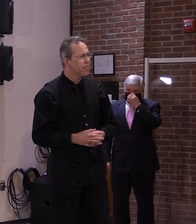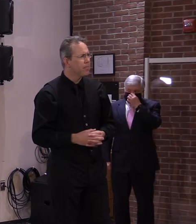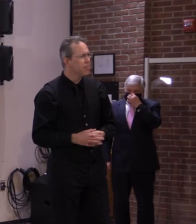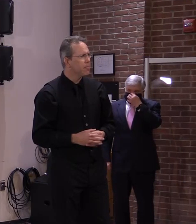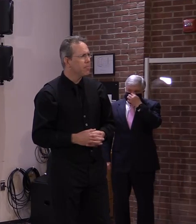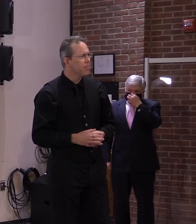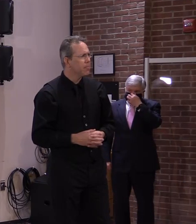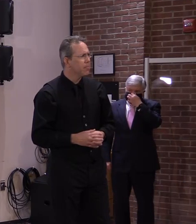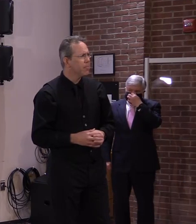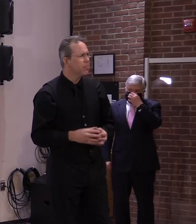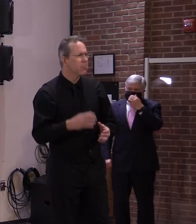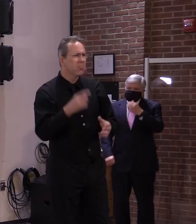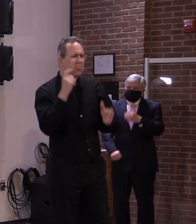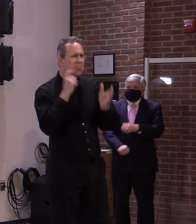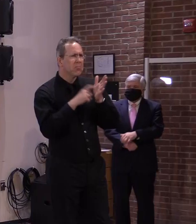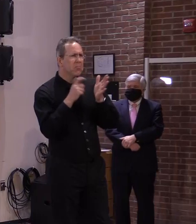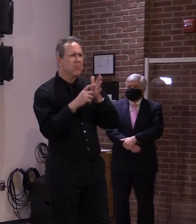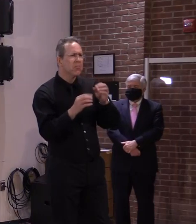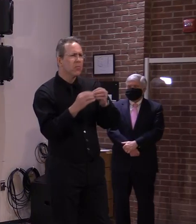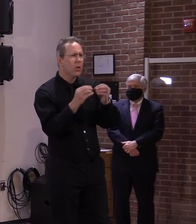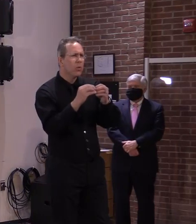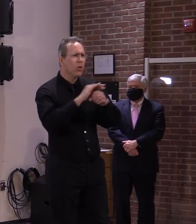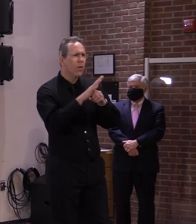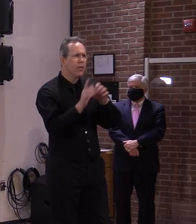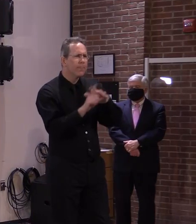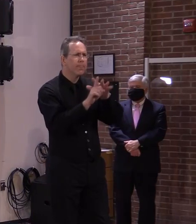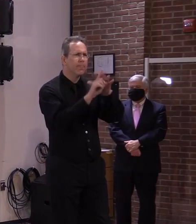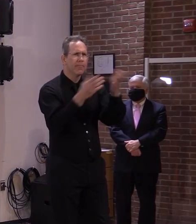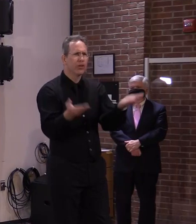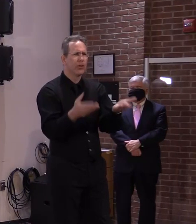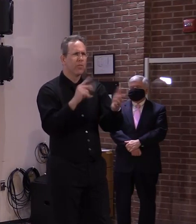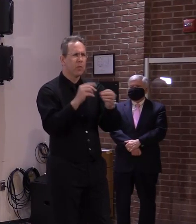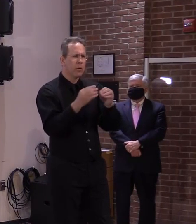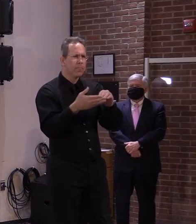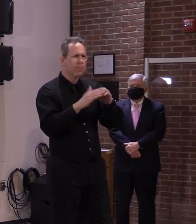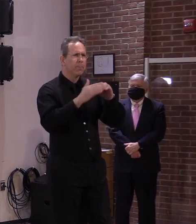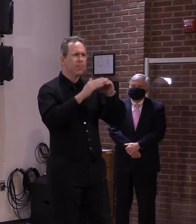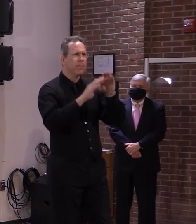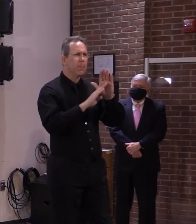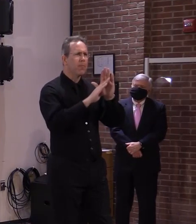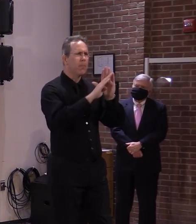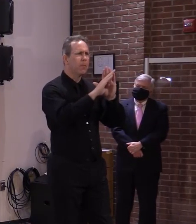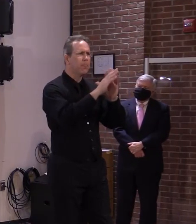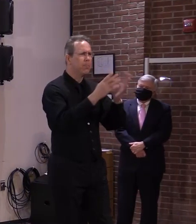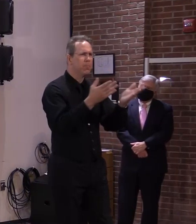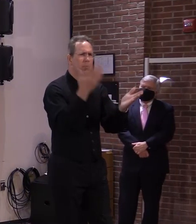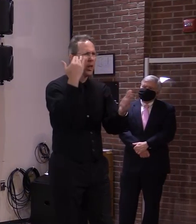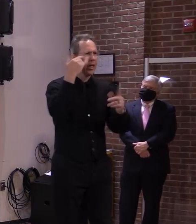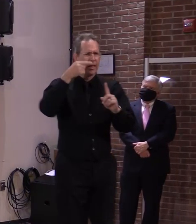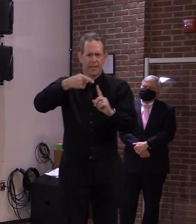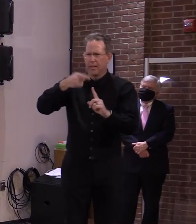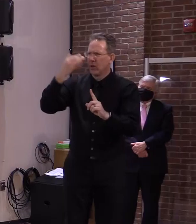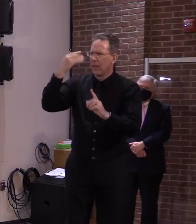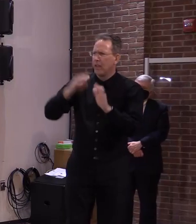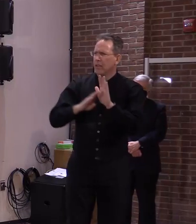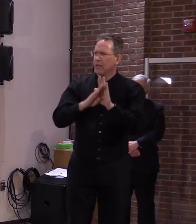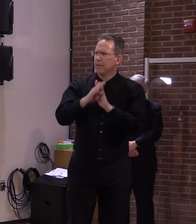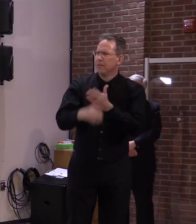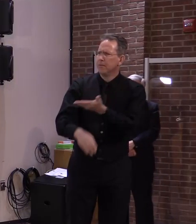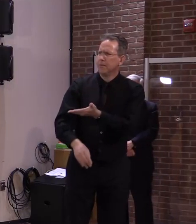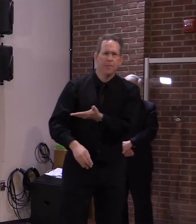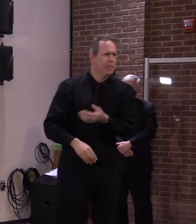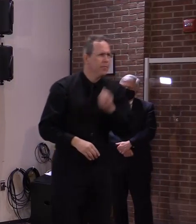vaccinated? I'll let Dr. Levine talk about this, but this came up. Dr. Lewalinski, the director